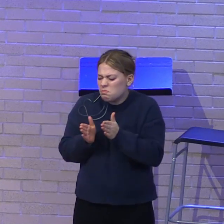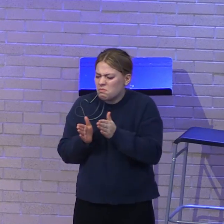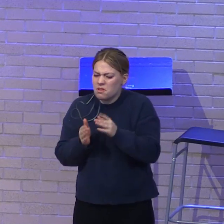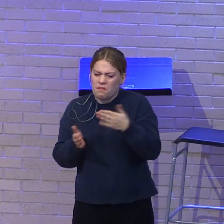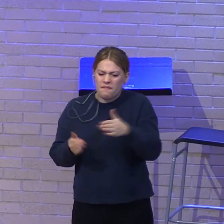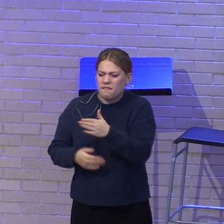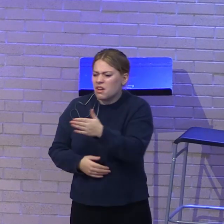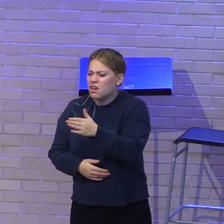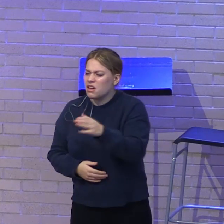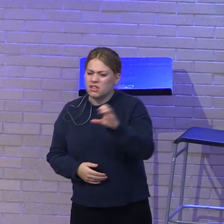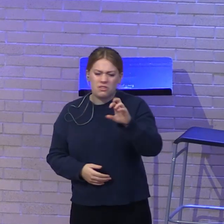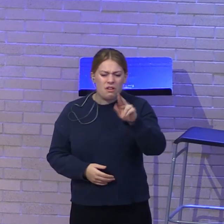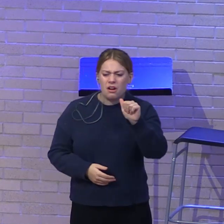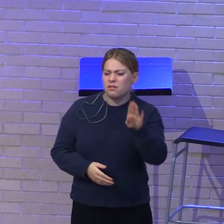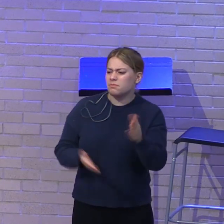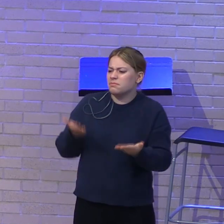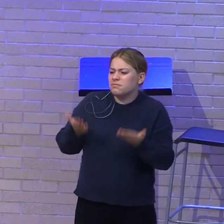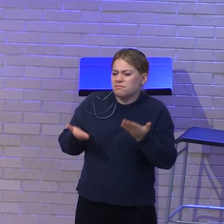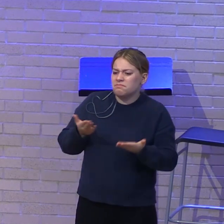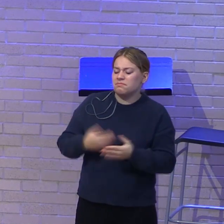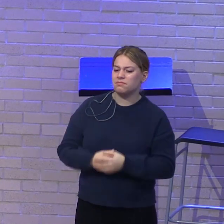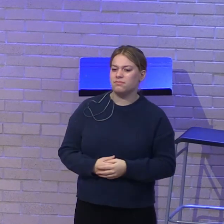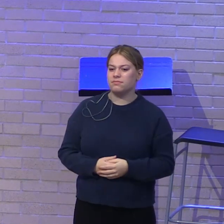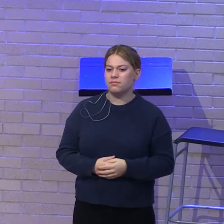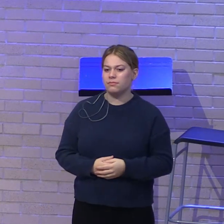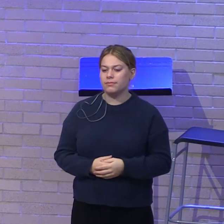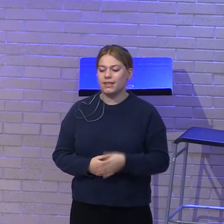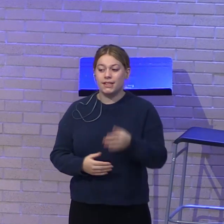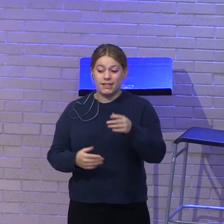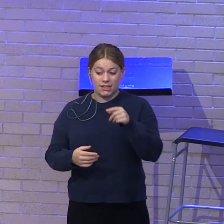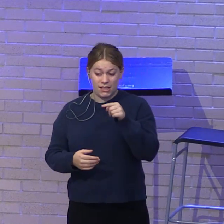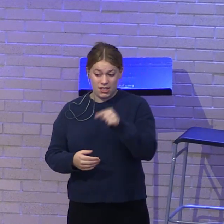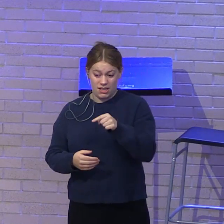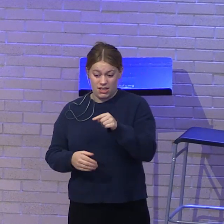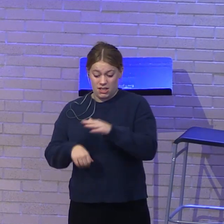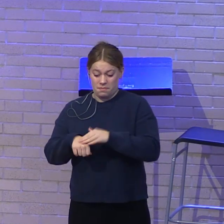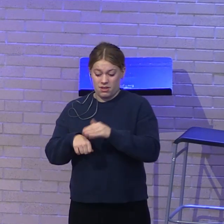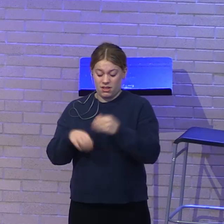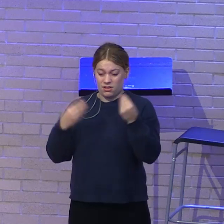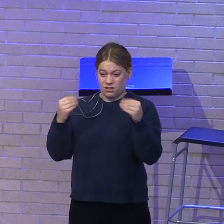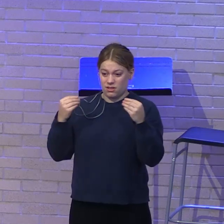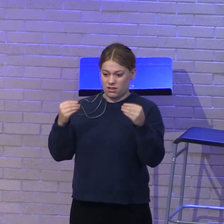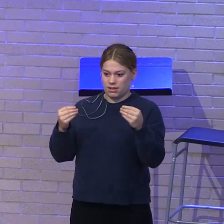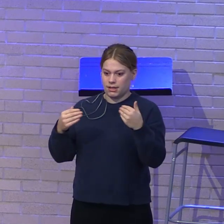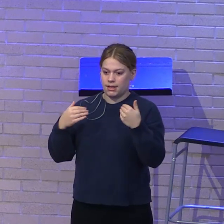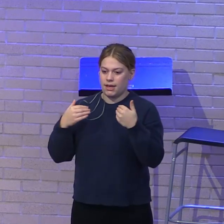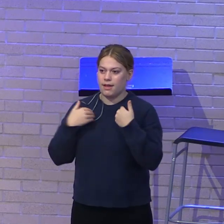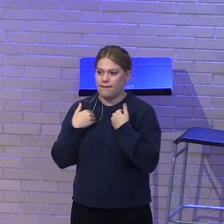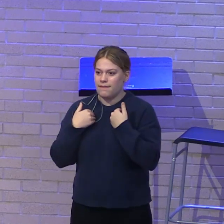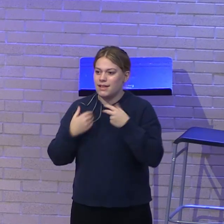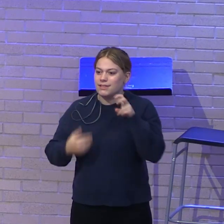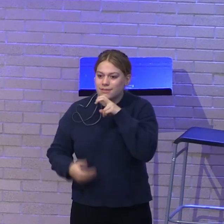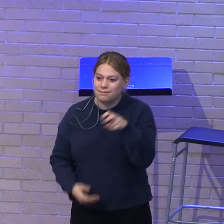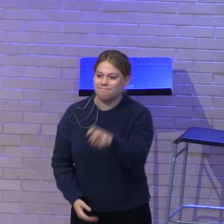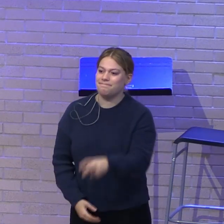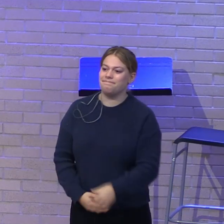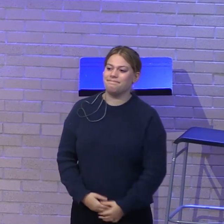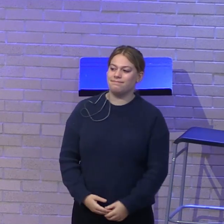hermit crab. But unfortunately, this pet store had just received a shipment of baby corn snakes.